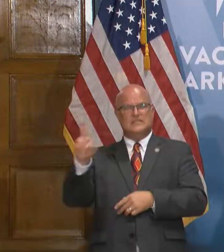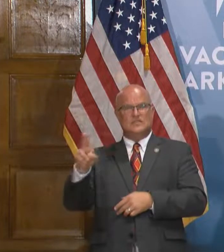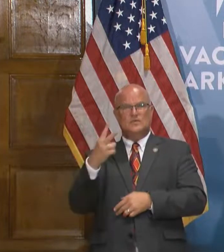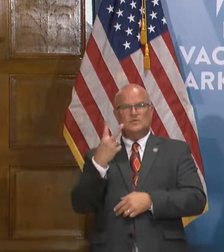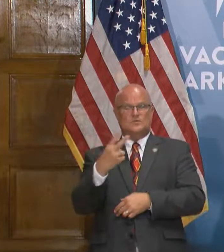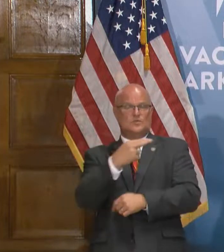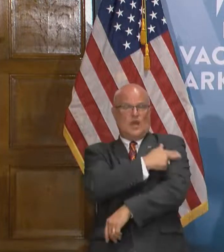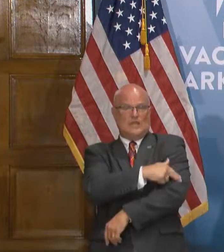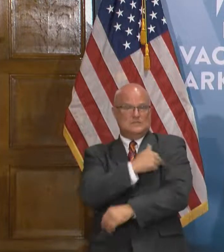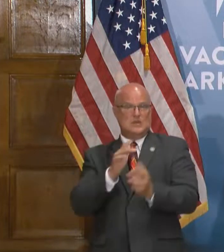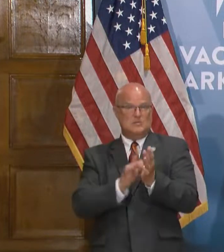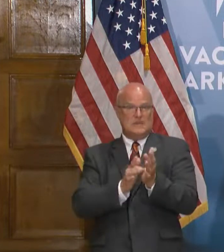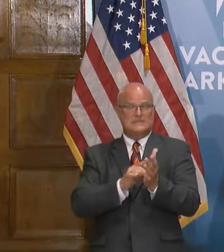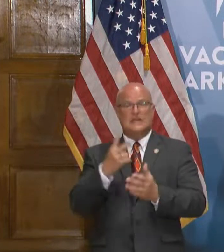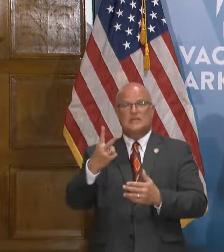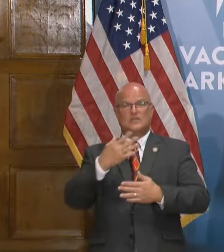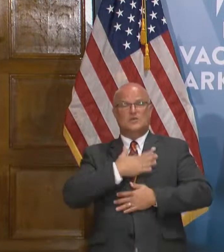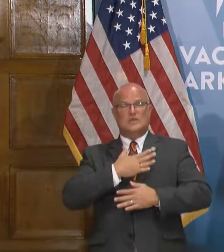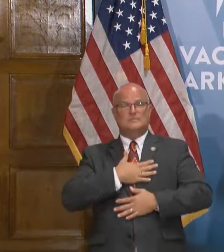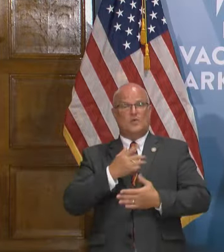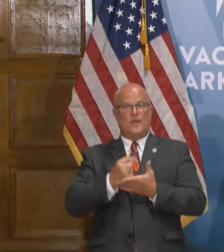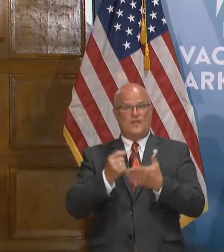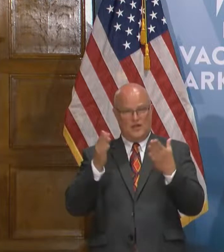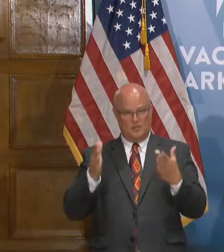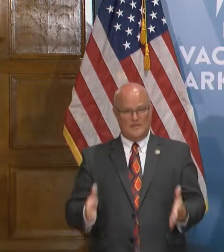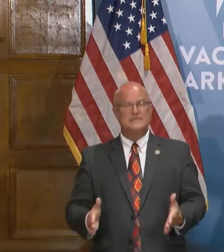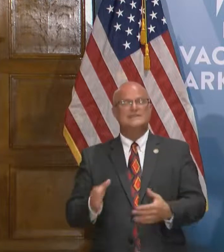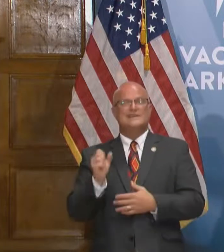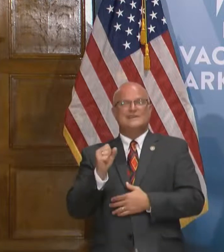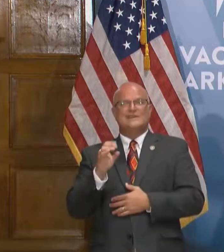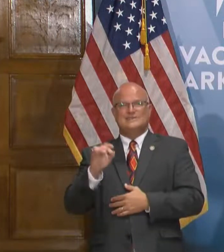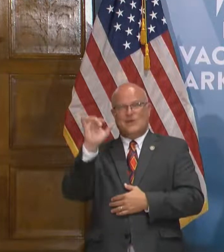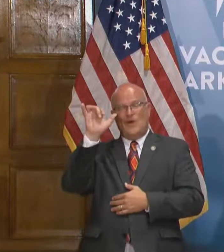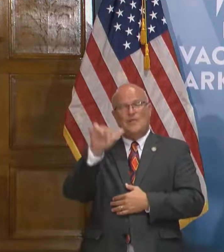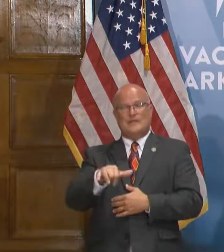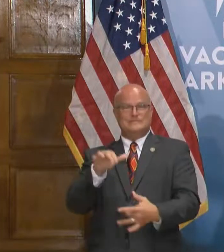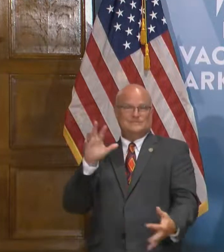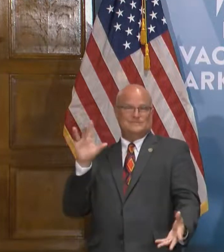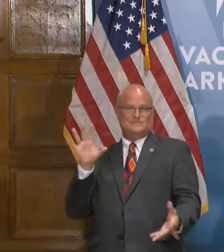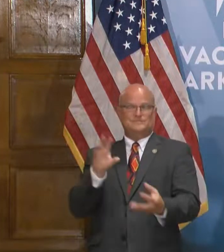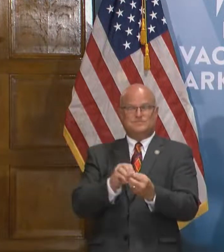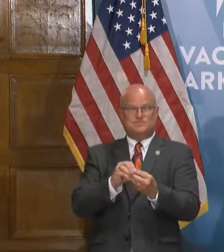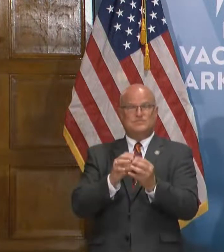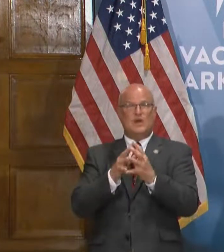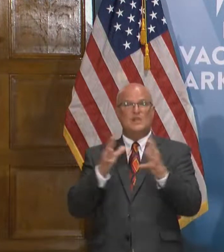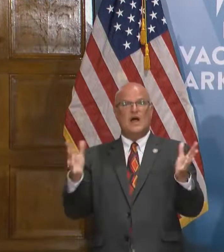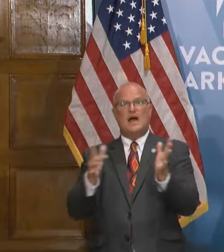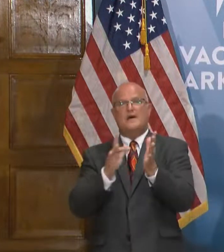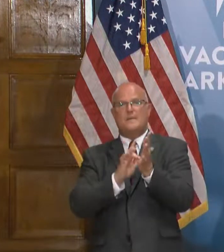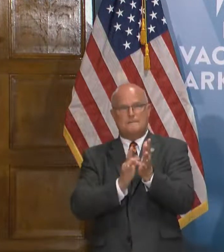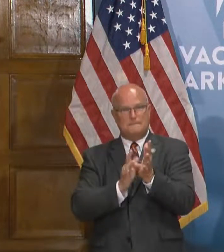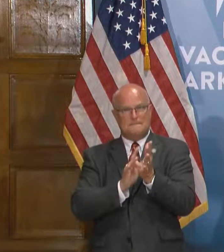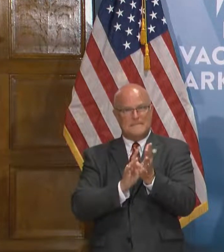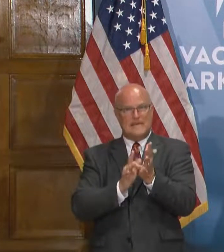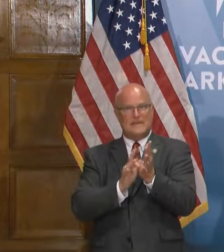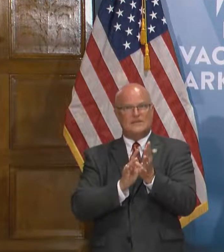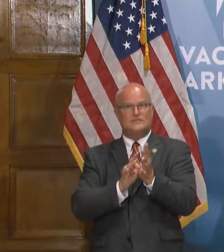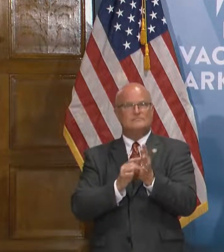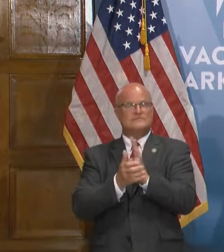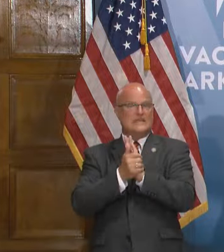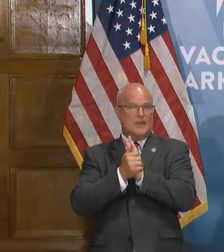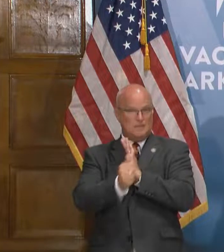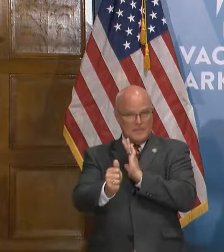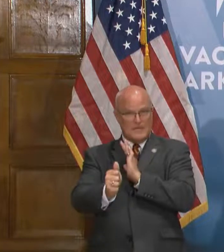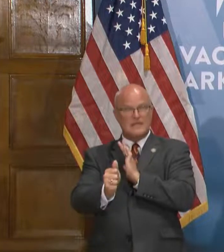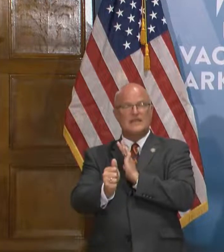hospital medicine, and 2 respiratory therapists. So that is a lot of medical